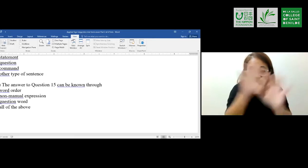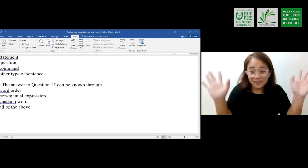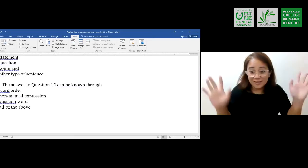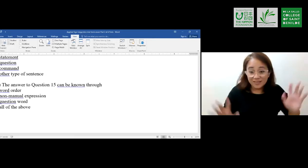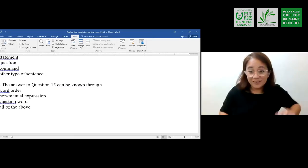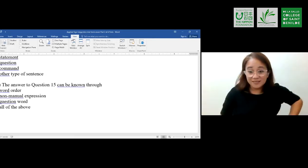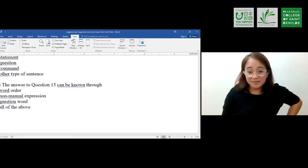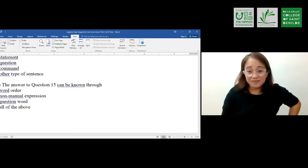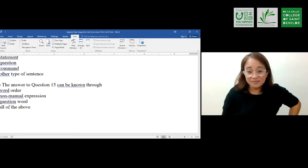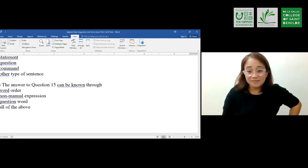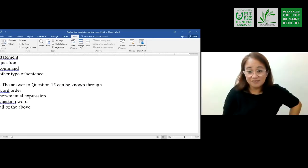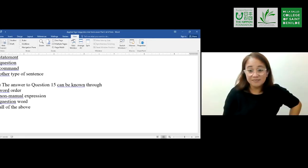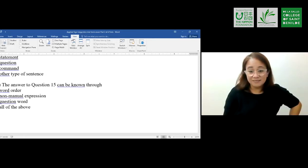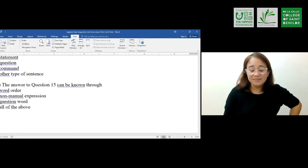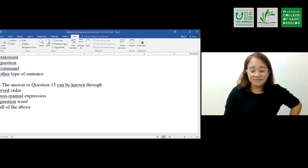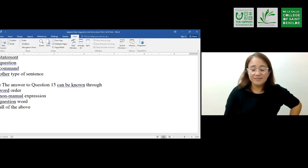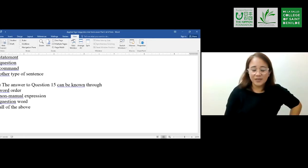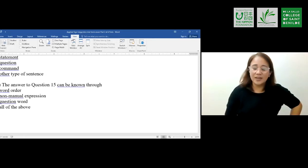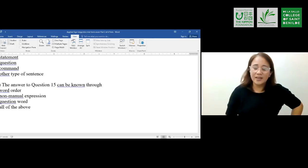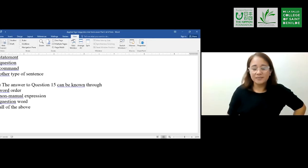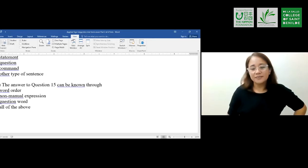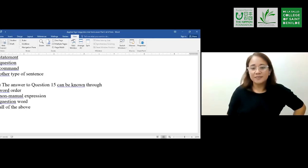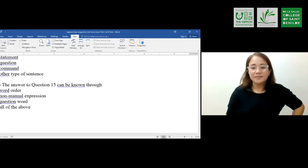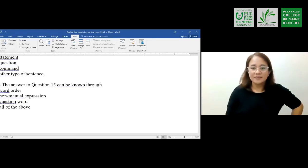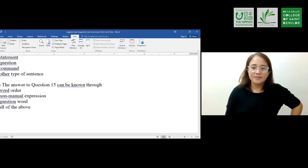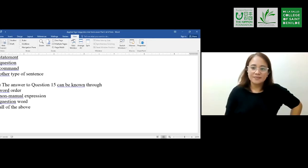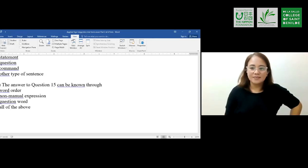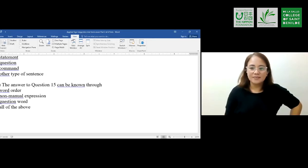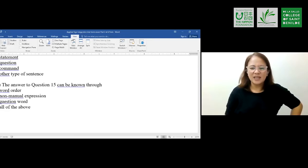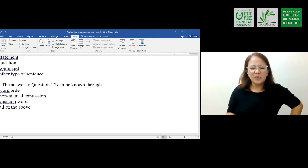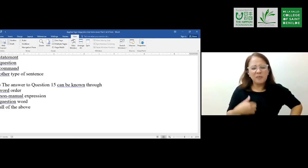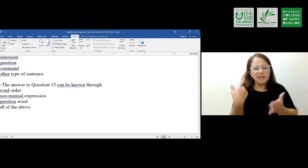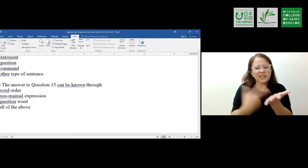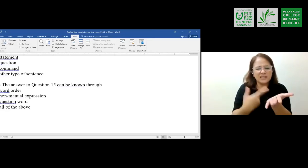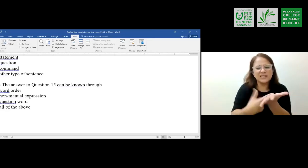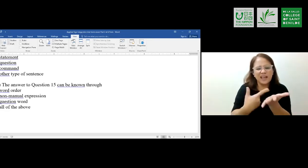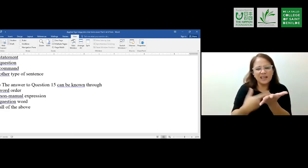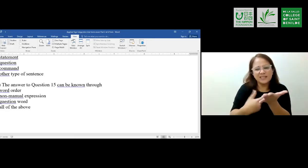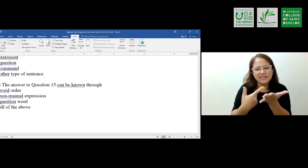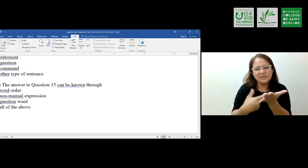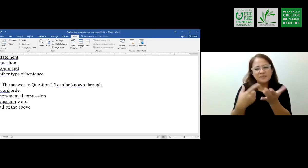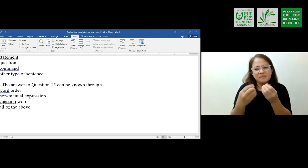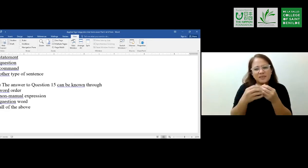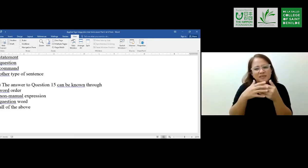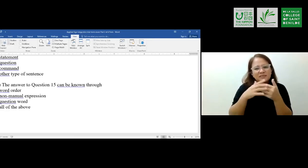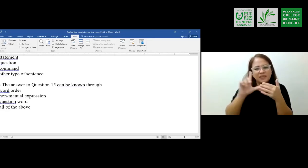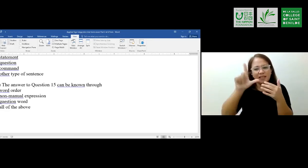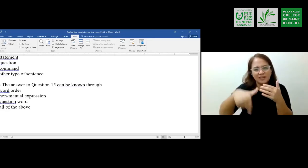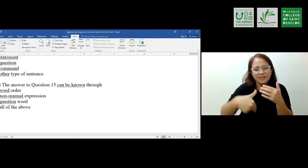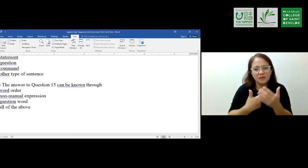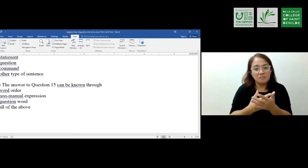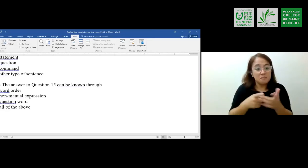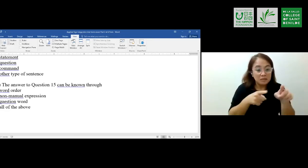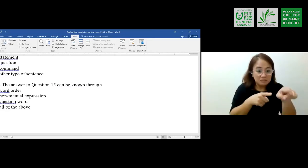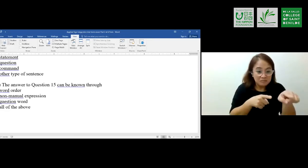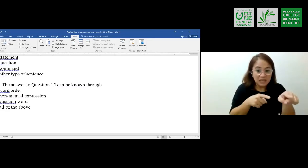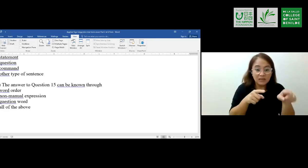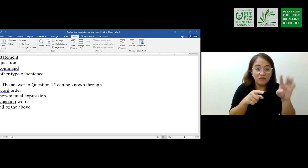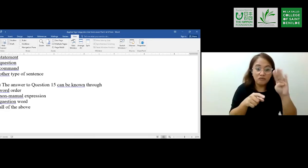Yes, sir. Yeah. Yeah. So we'll talk about this later, but I won't count questions 14 and 16.